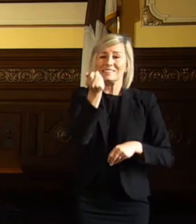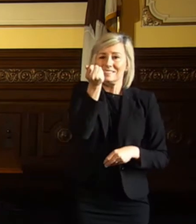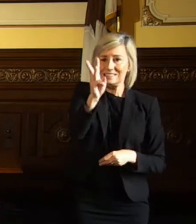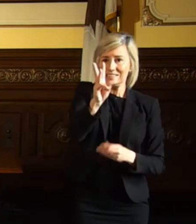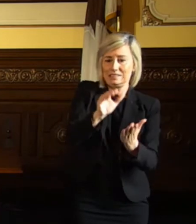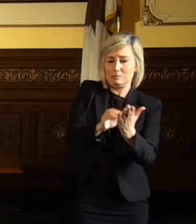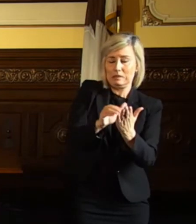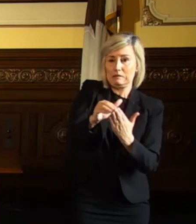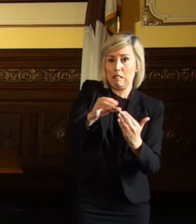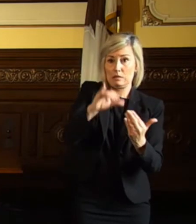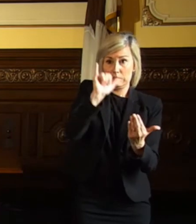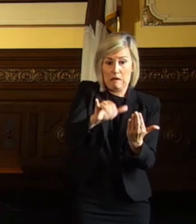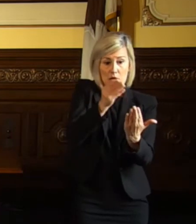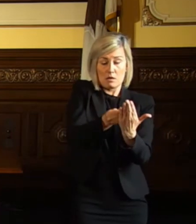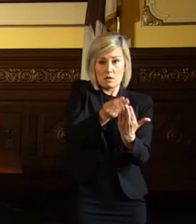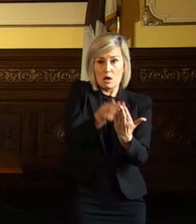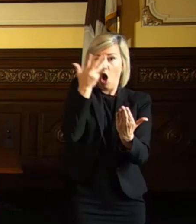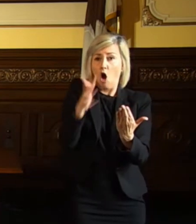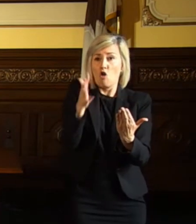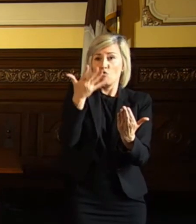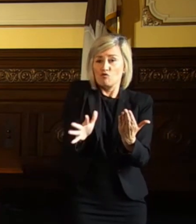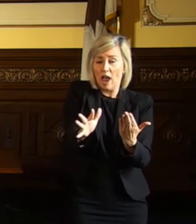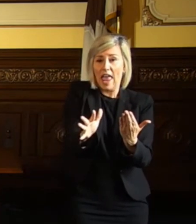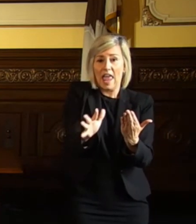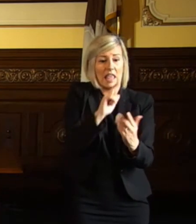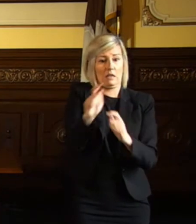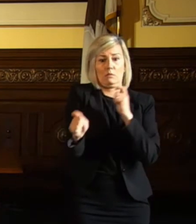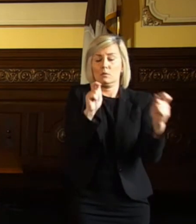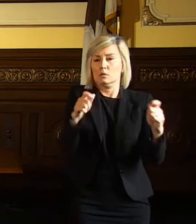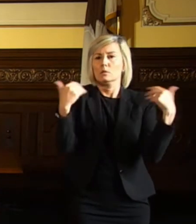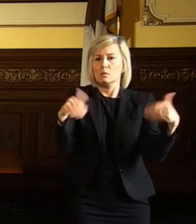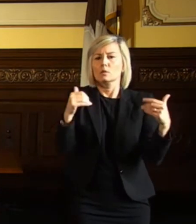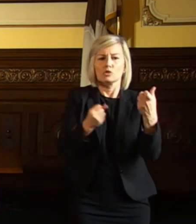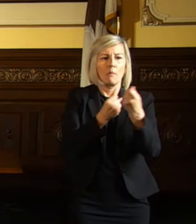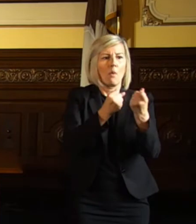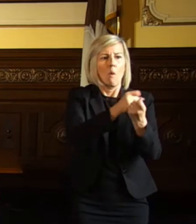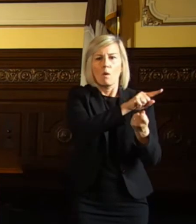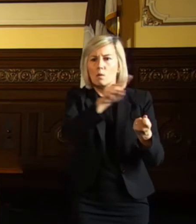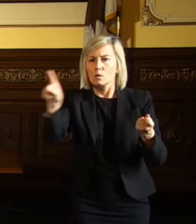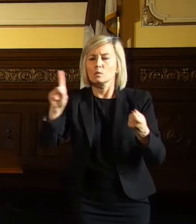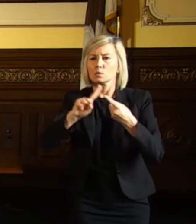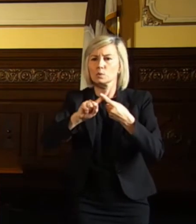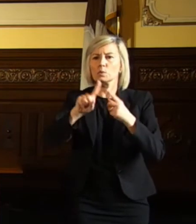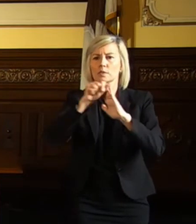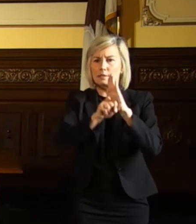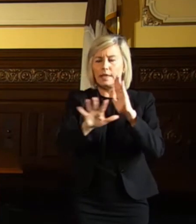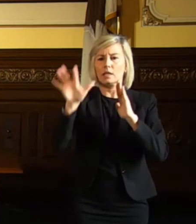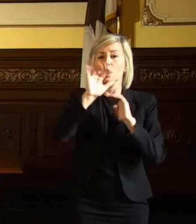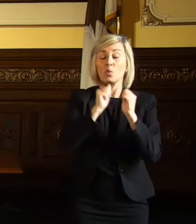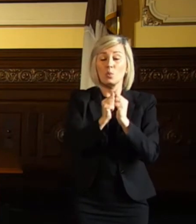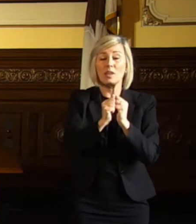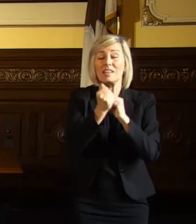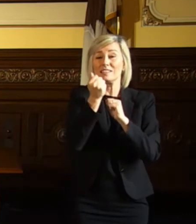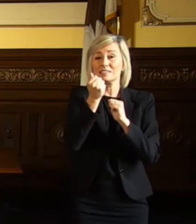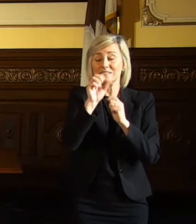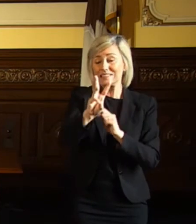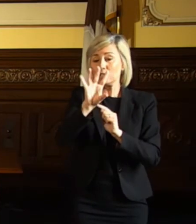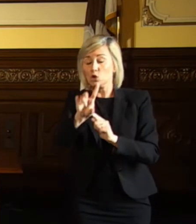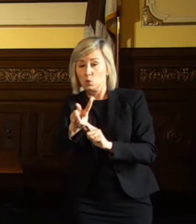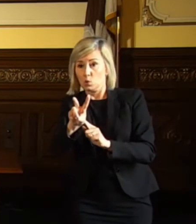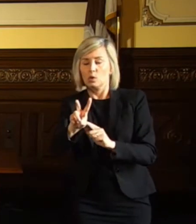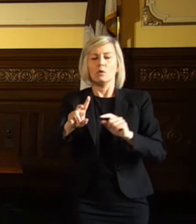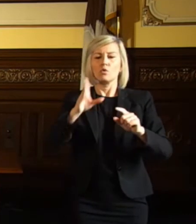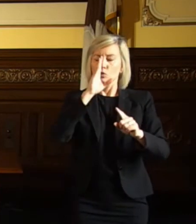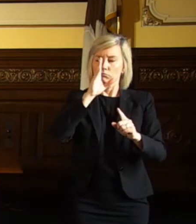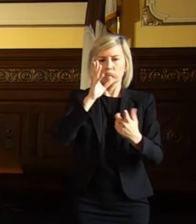million of those funds are already delivering much needed support to Illinoisans, with 62 unique organizations